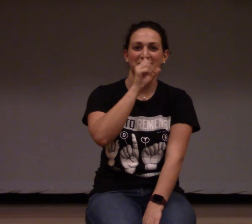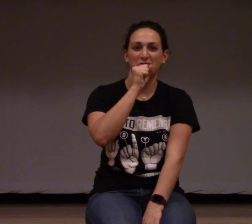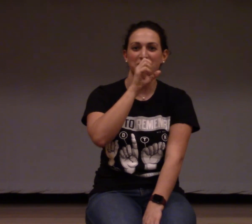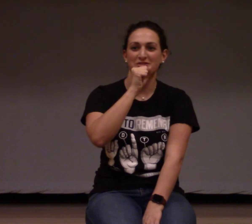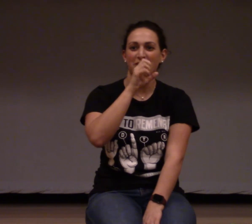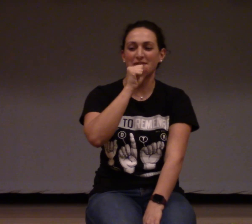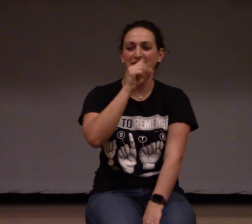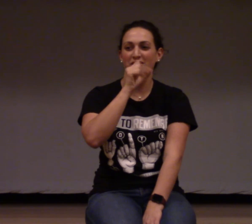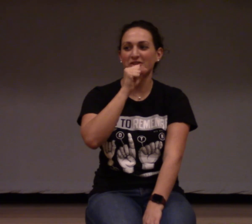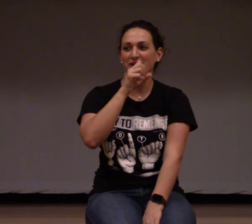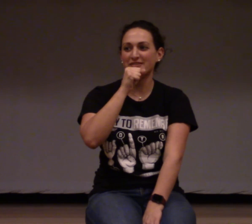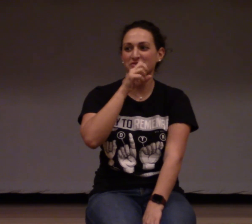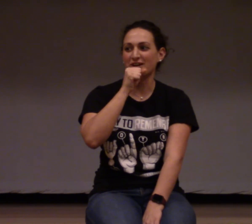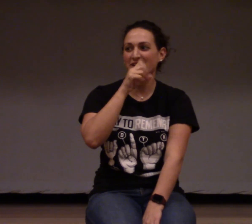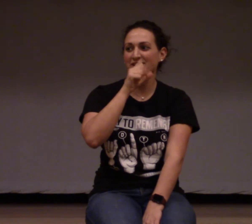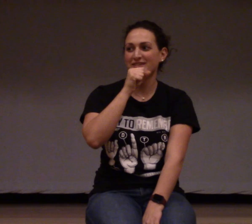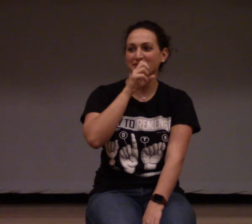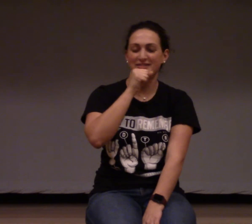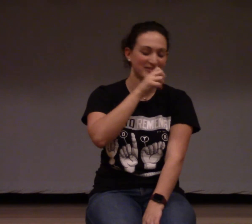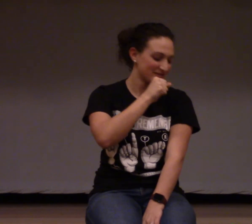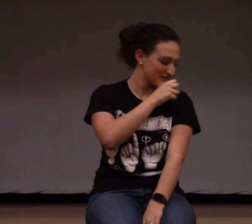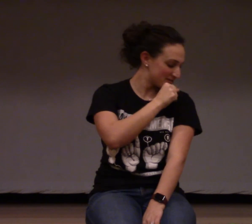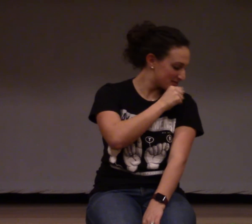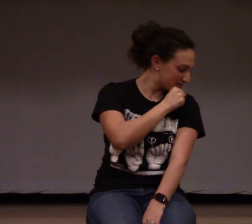Orange, yeah, that's the color and the drink.